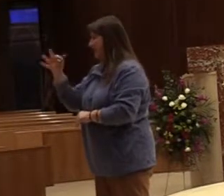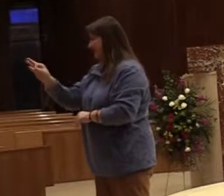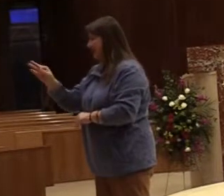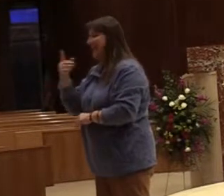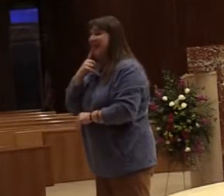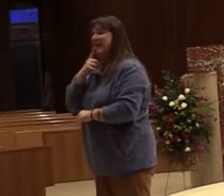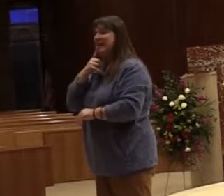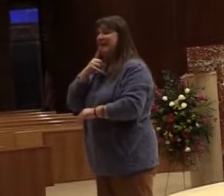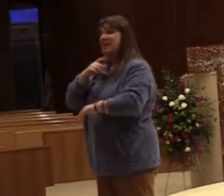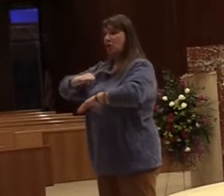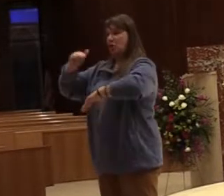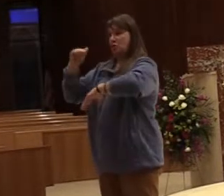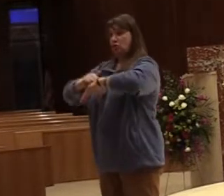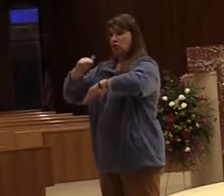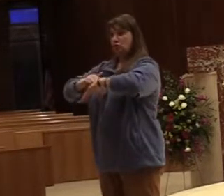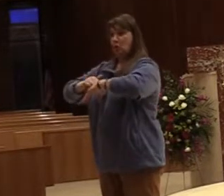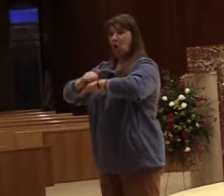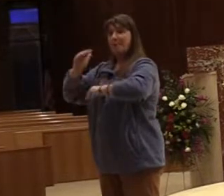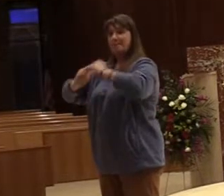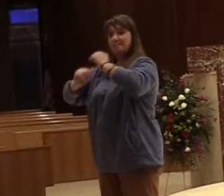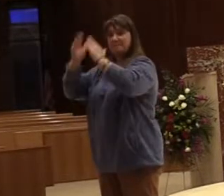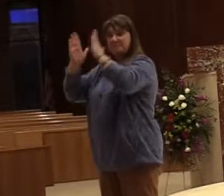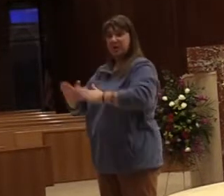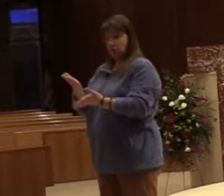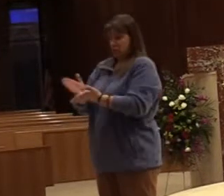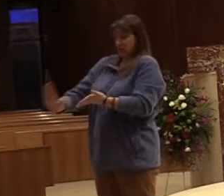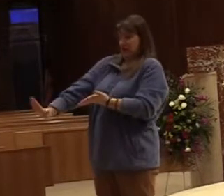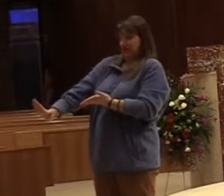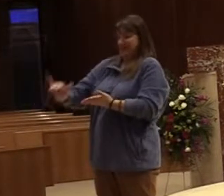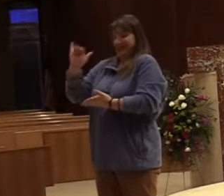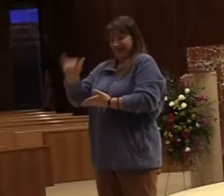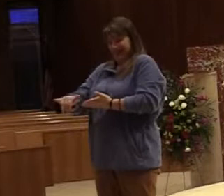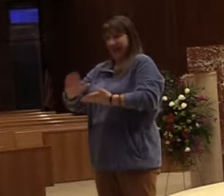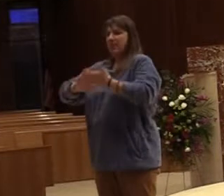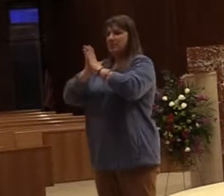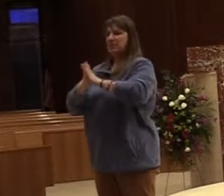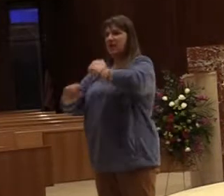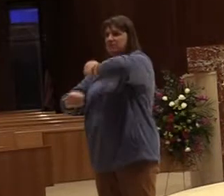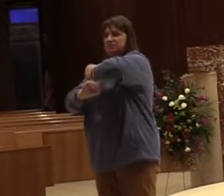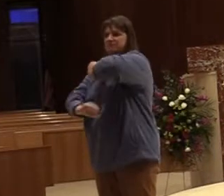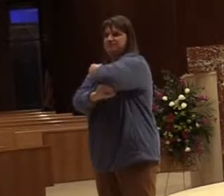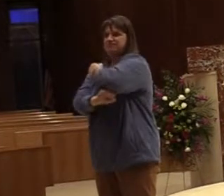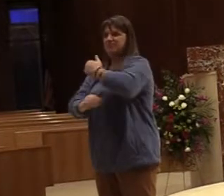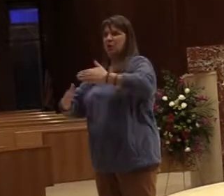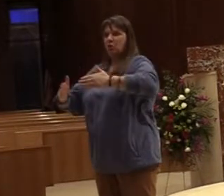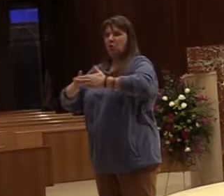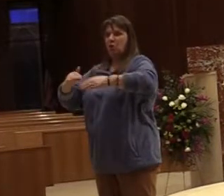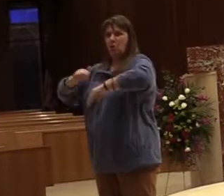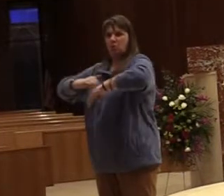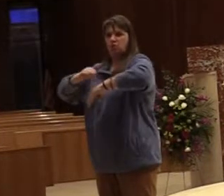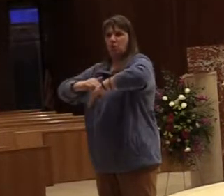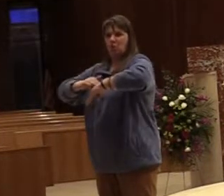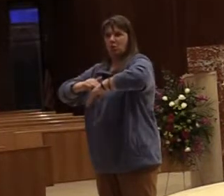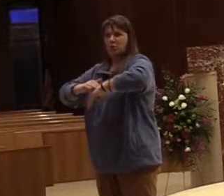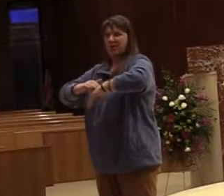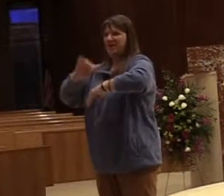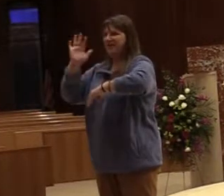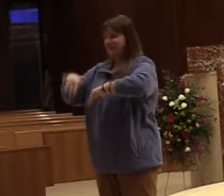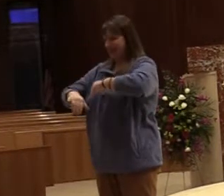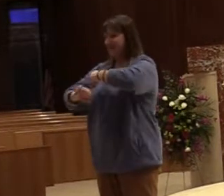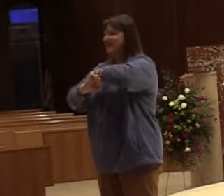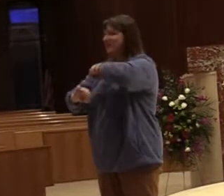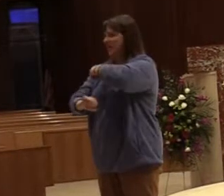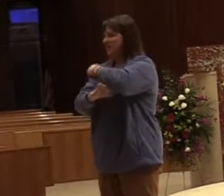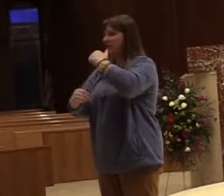rejected has become the cornerstone." That this cornerstone, this foundation of the new kingdom, would be